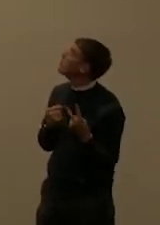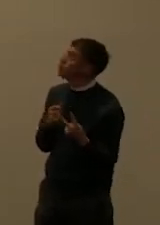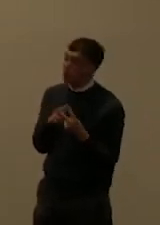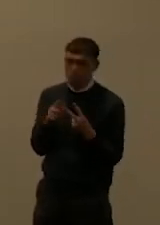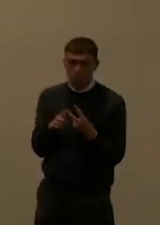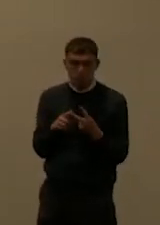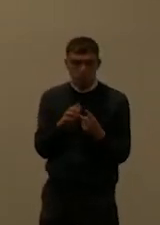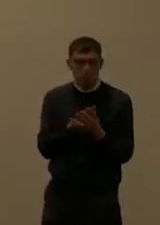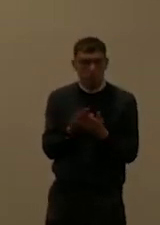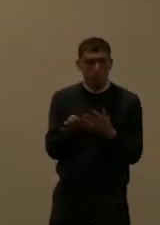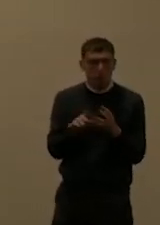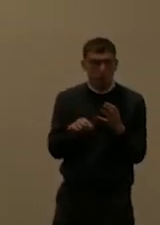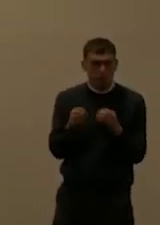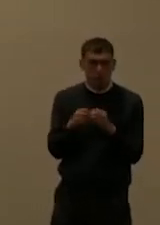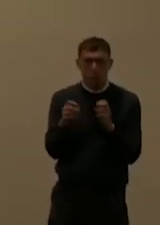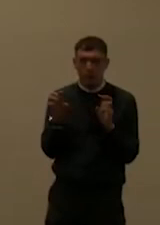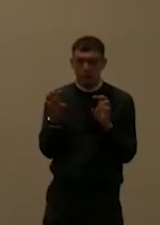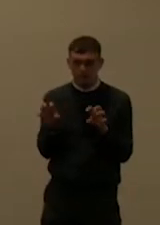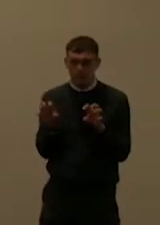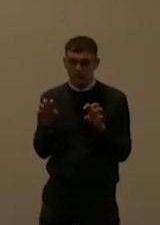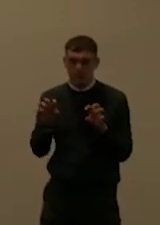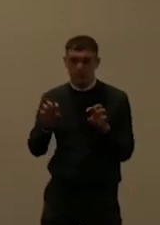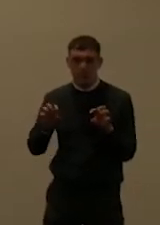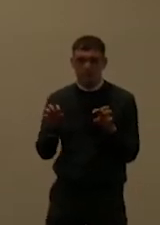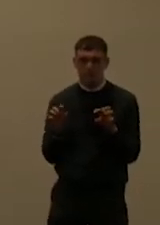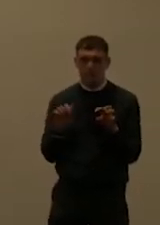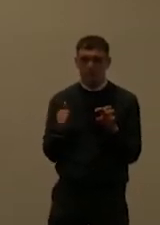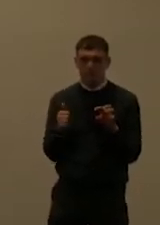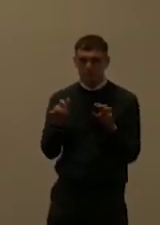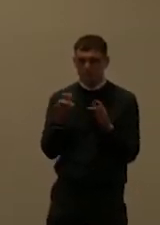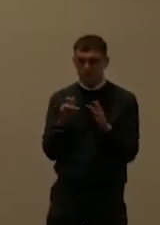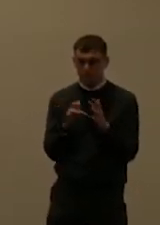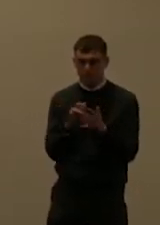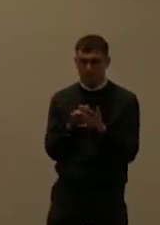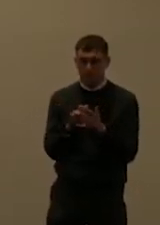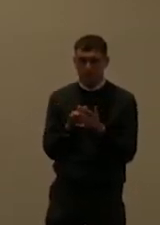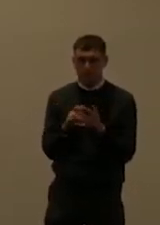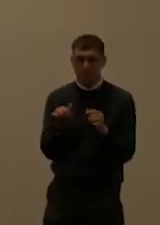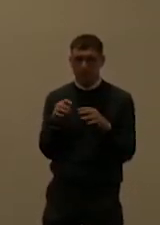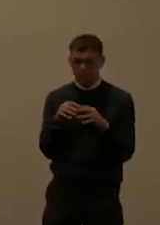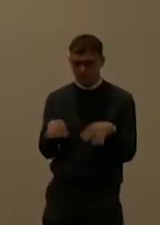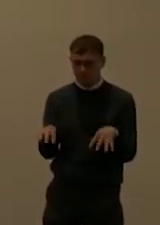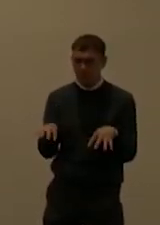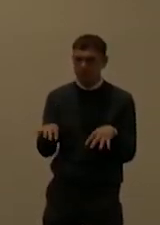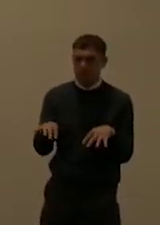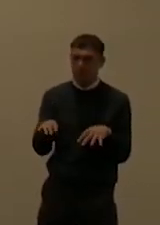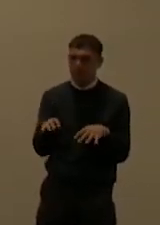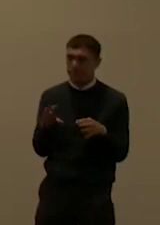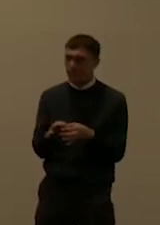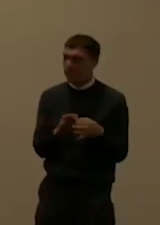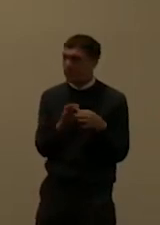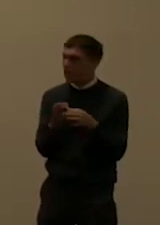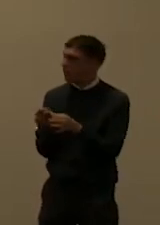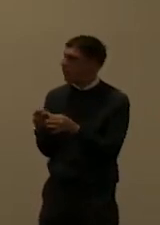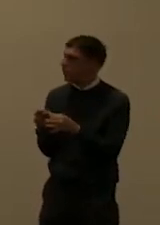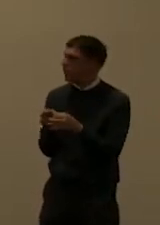one in East US 2. Here the central configuration pane. Here our four virtual networks in Asia, also connected